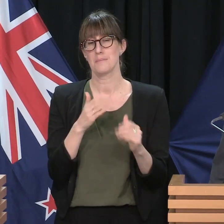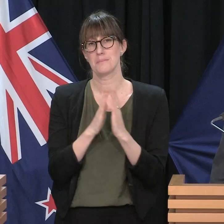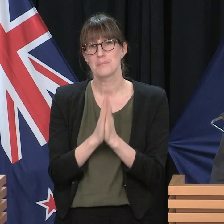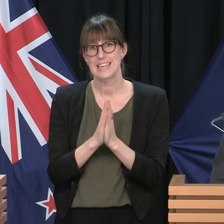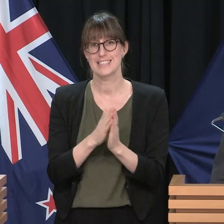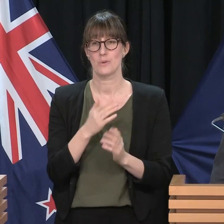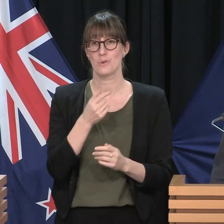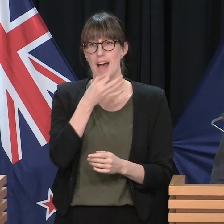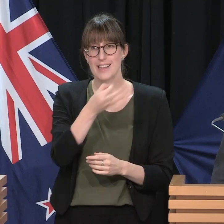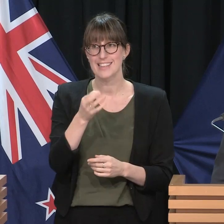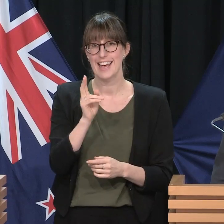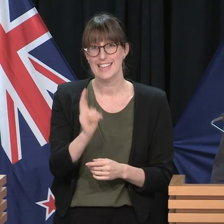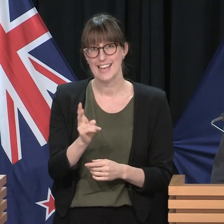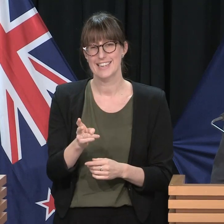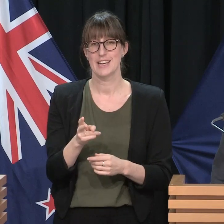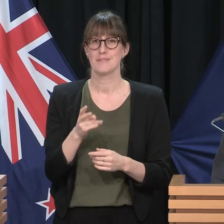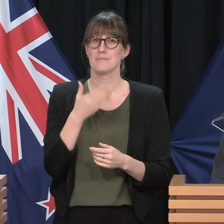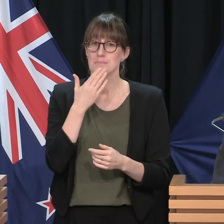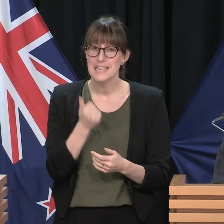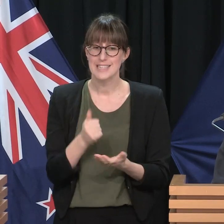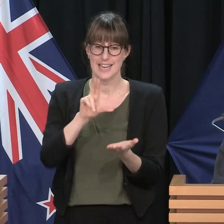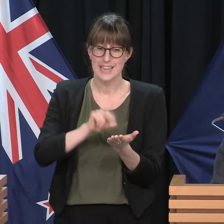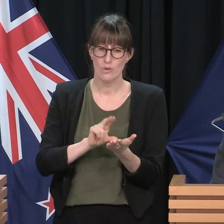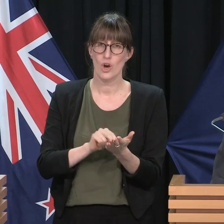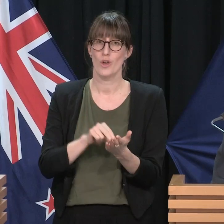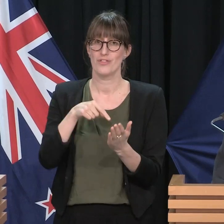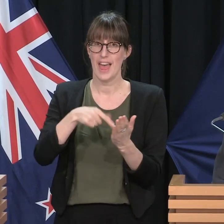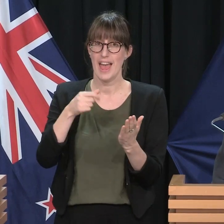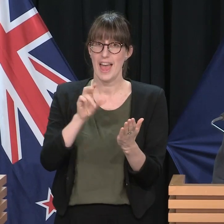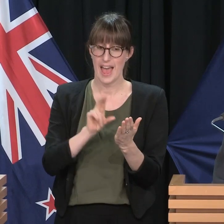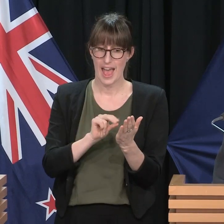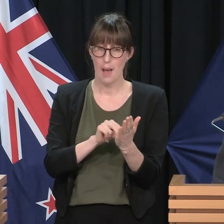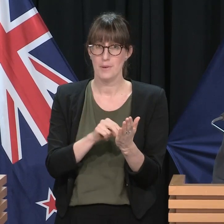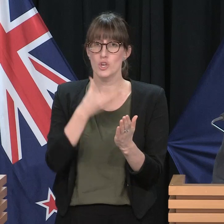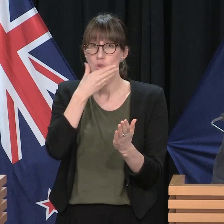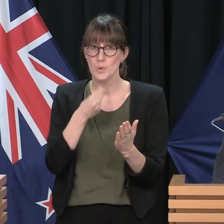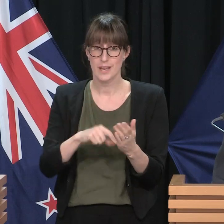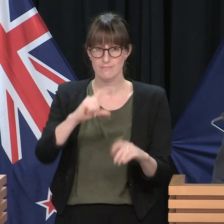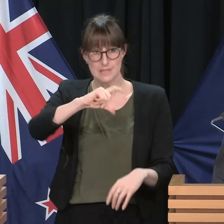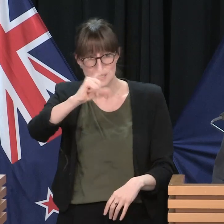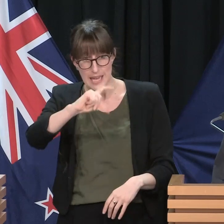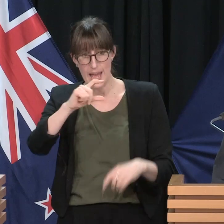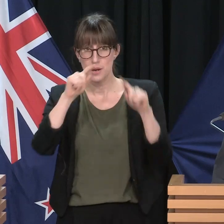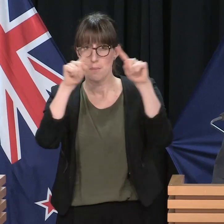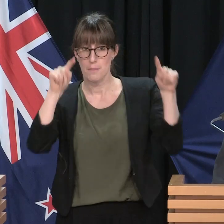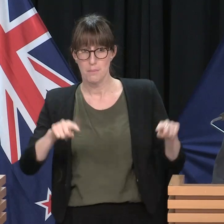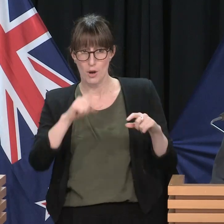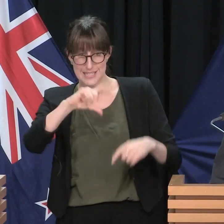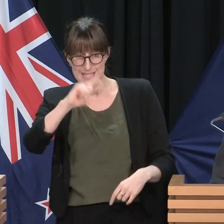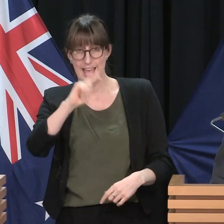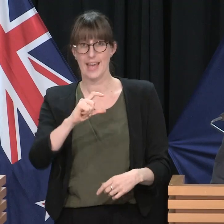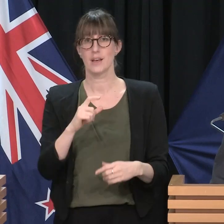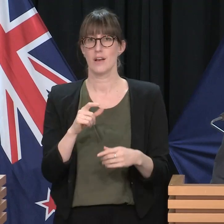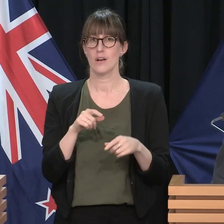for people to download and register and use the app to keep a track of where they have been, to assist in speedy